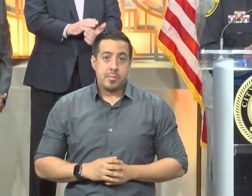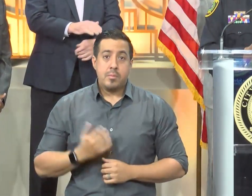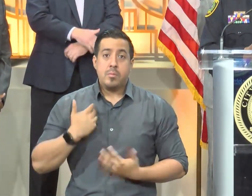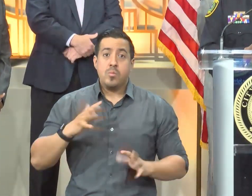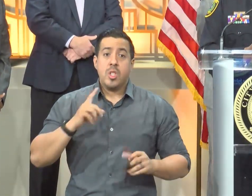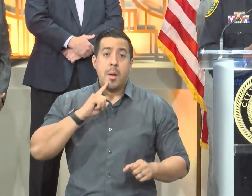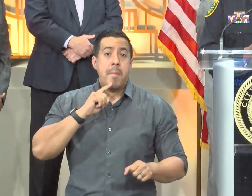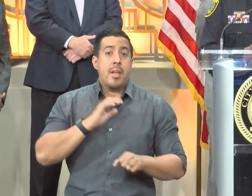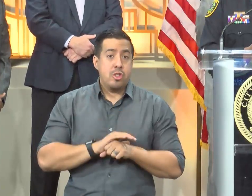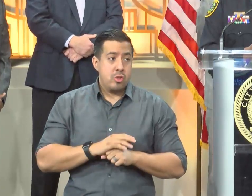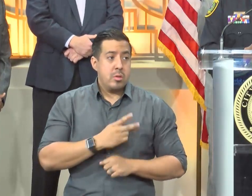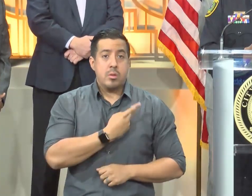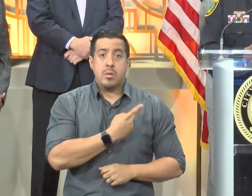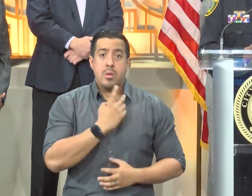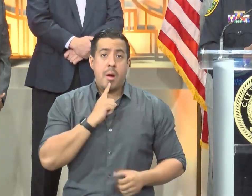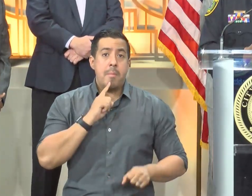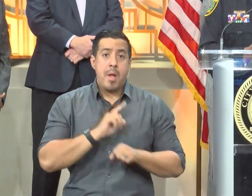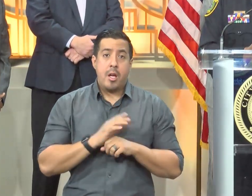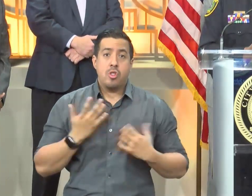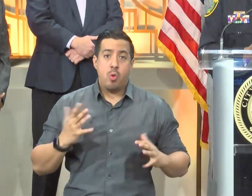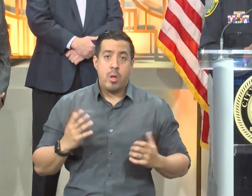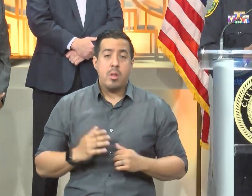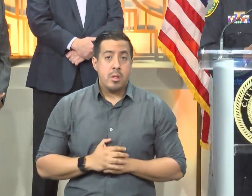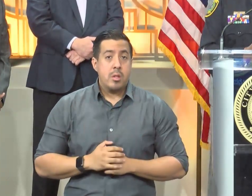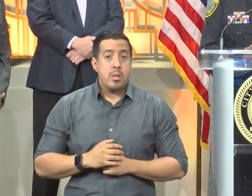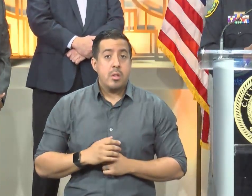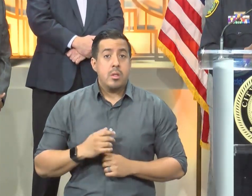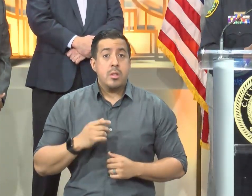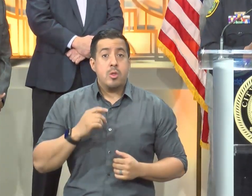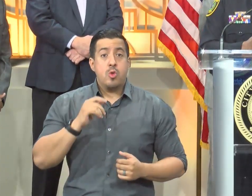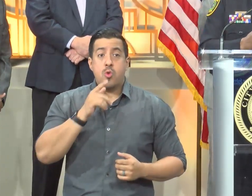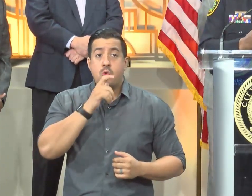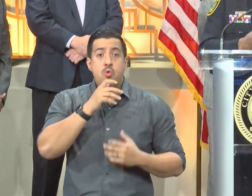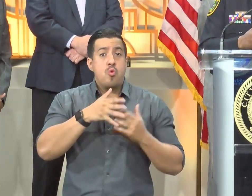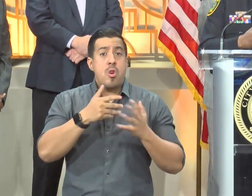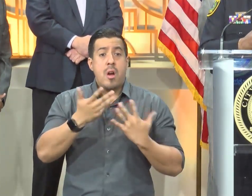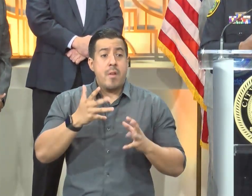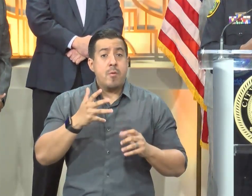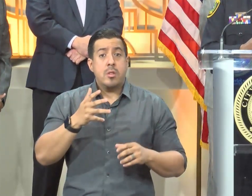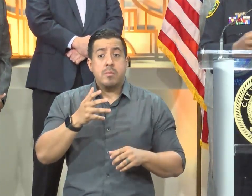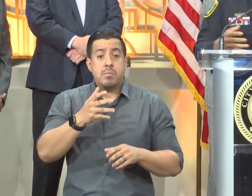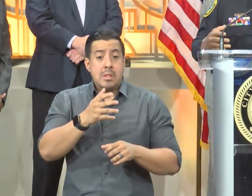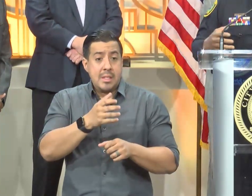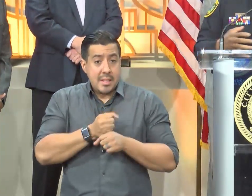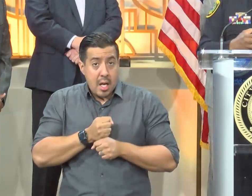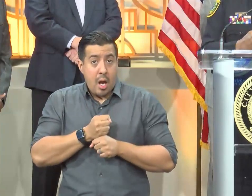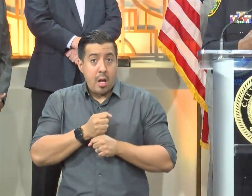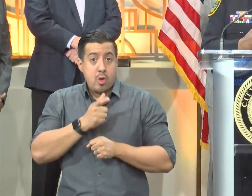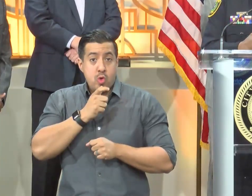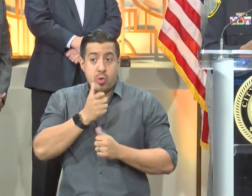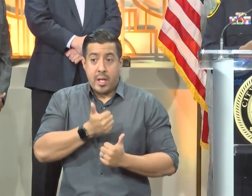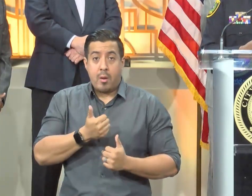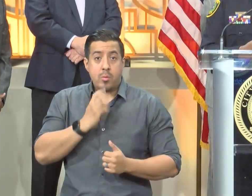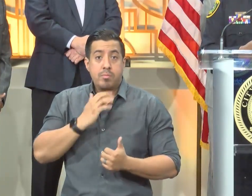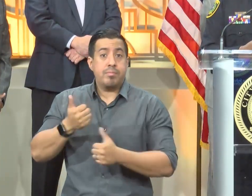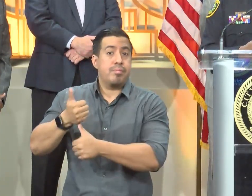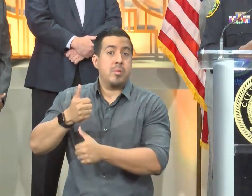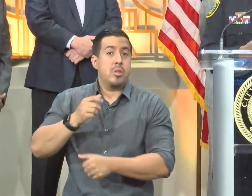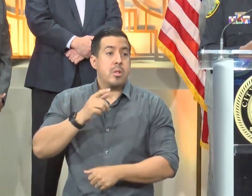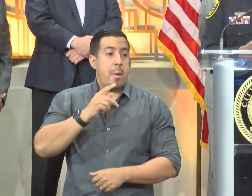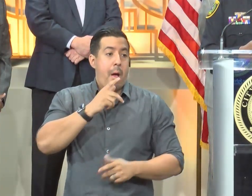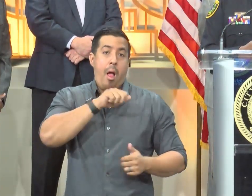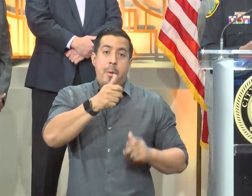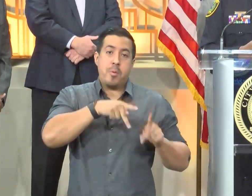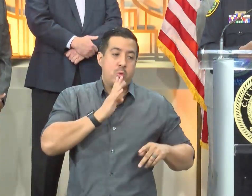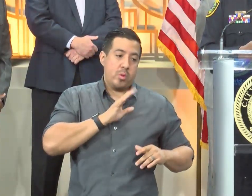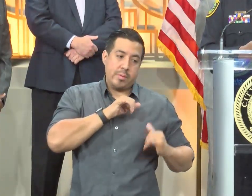Matt and I made the pledge that whoever got it, the other one was going to stay here and help build this city. Because let me tell